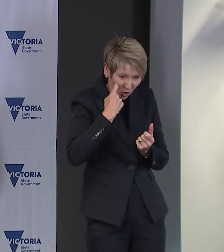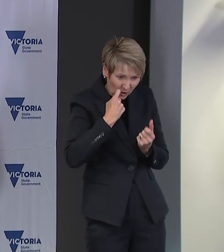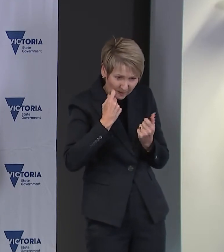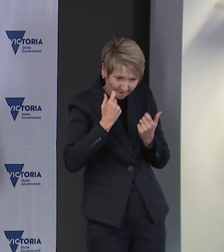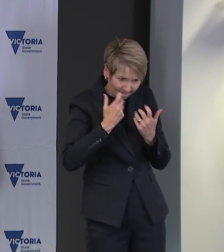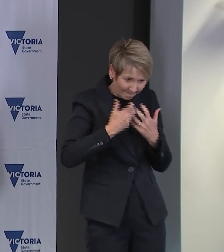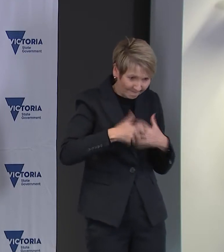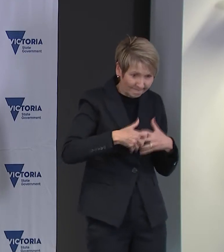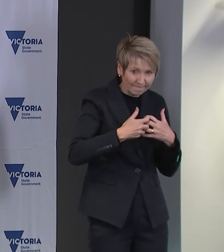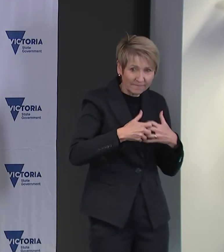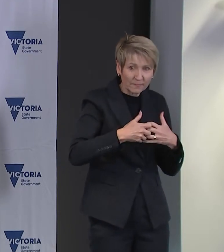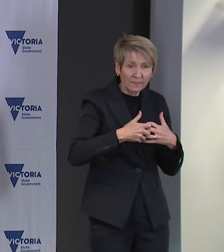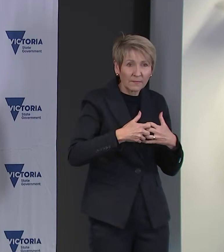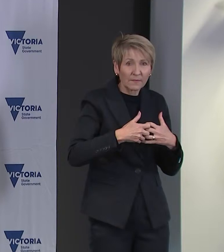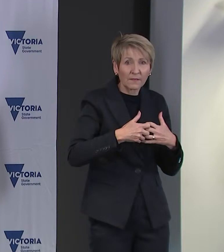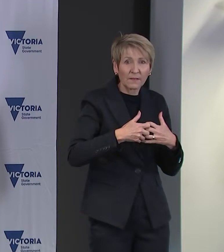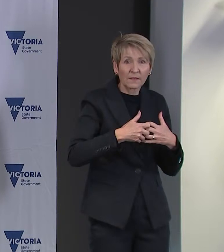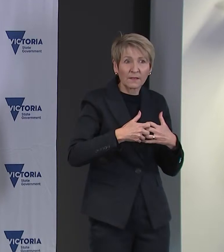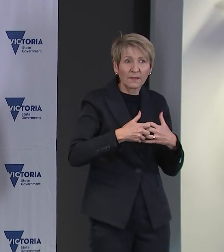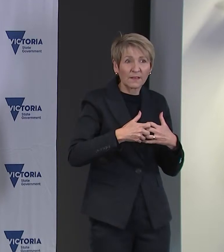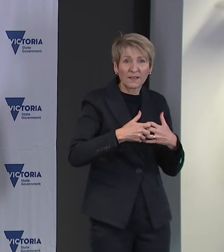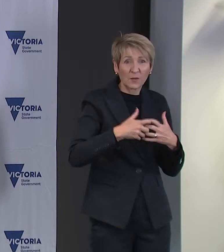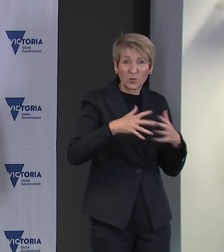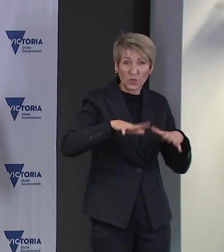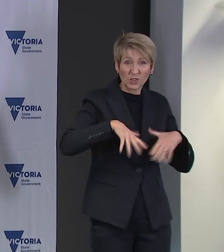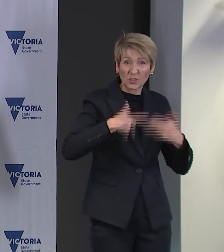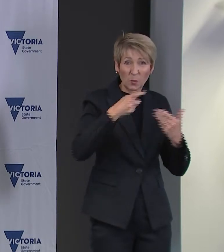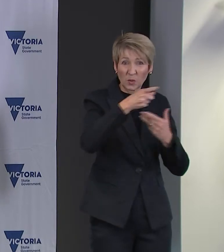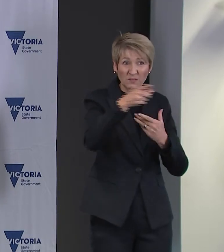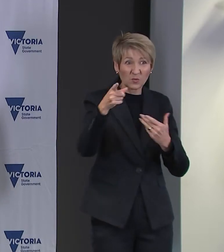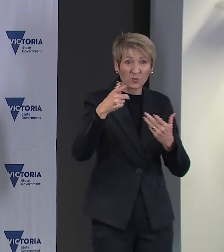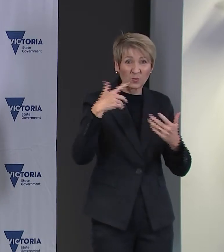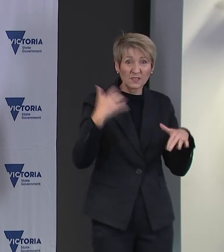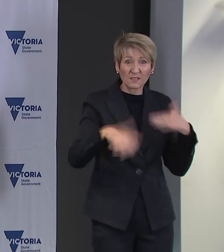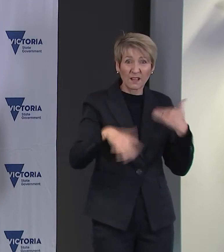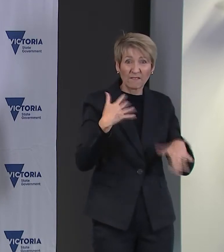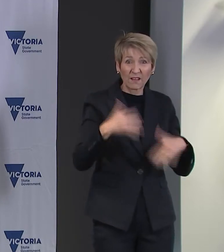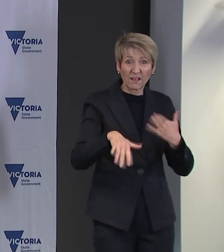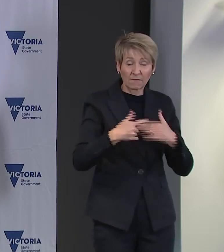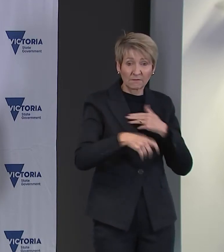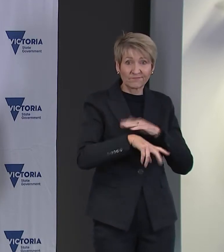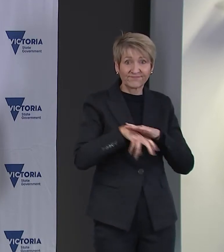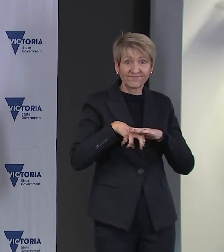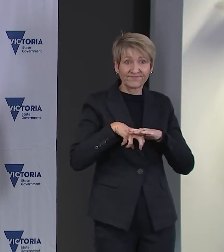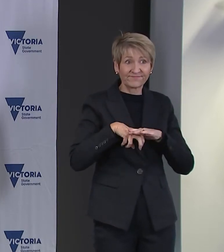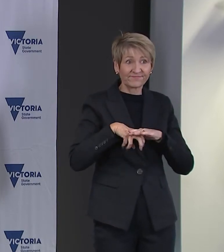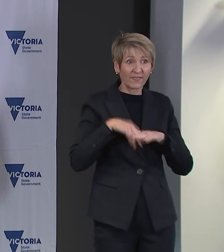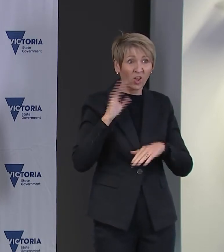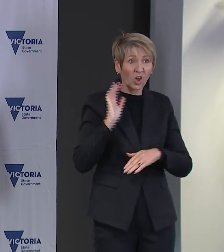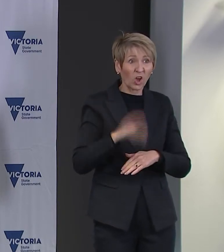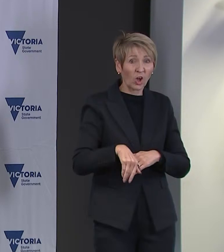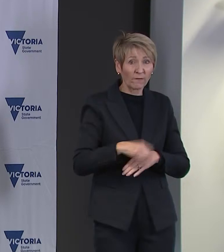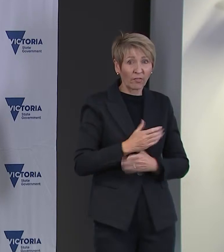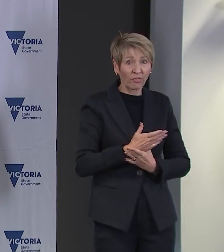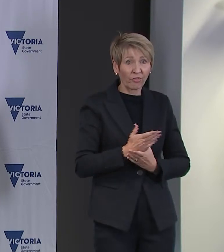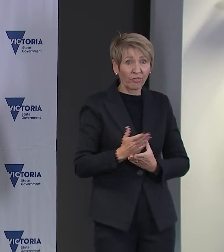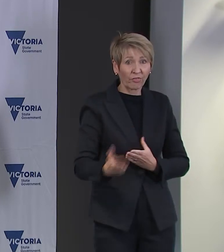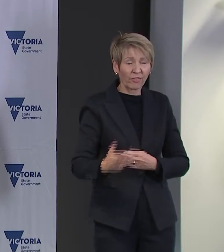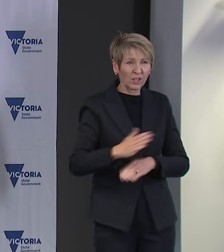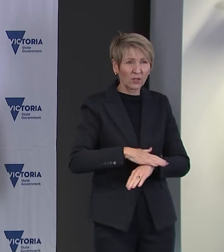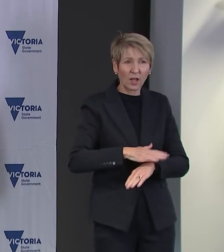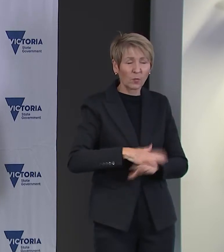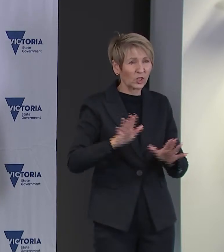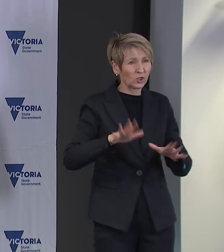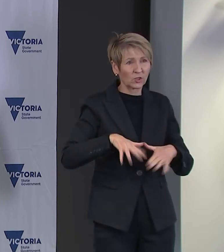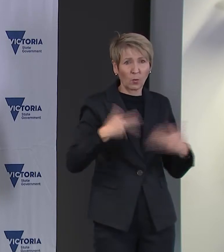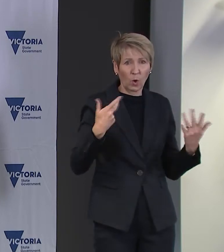this system in place for a moment longer than the public health advice says that we need it in place, and we'll have more to